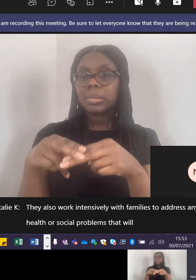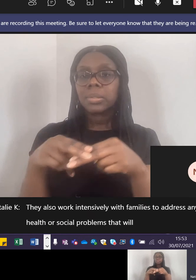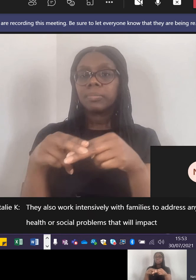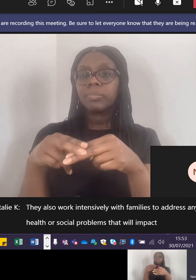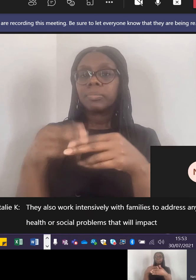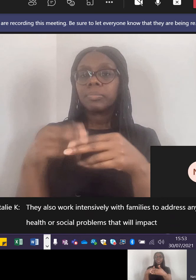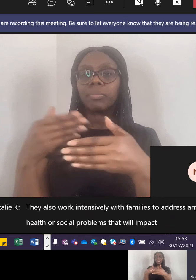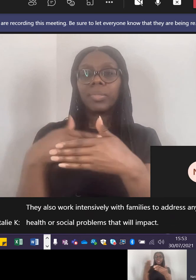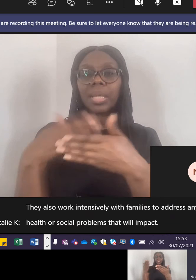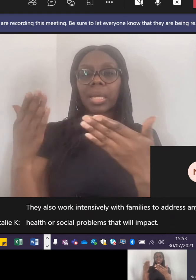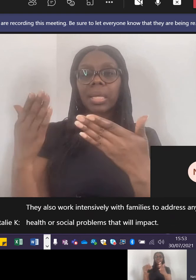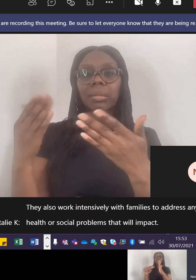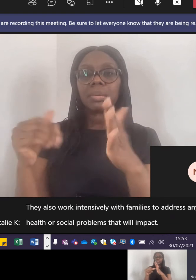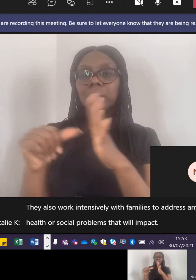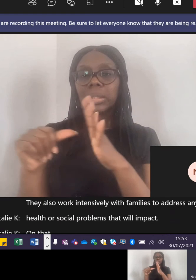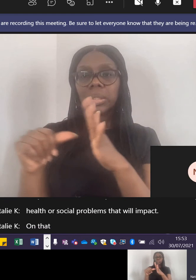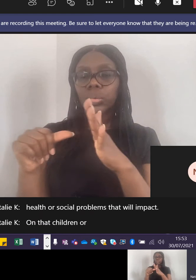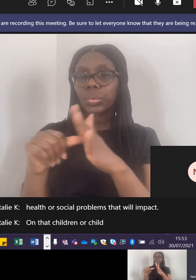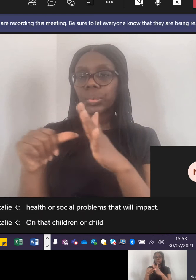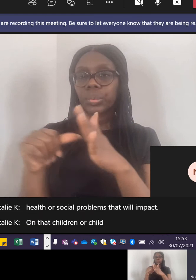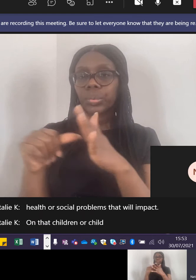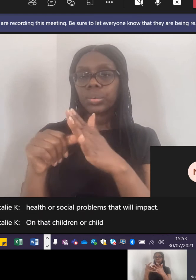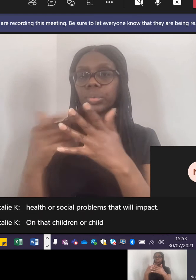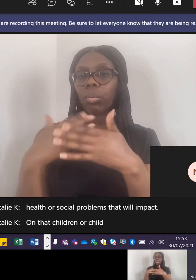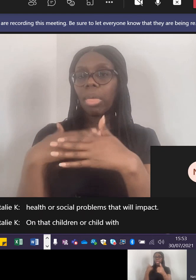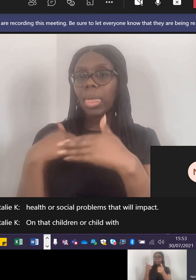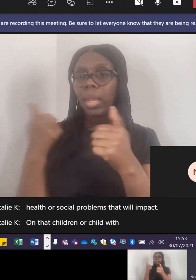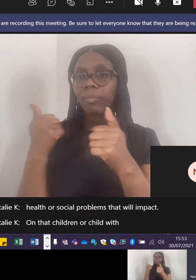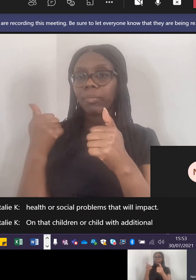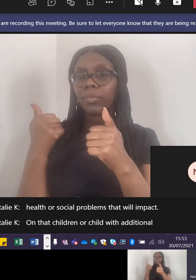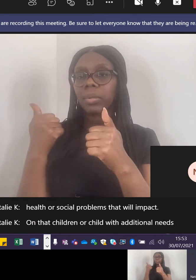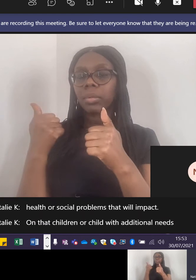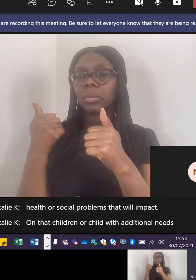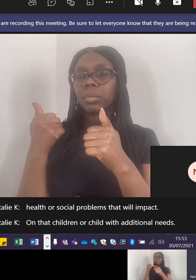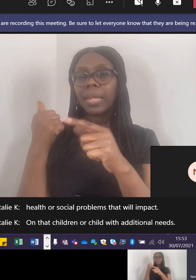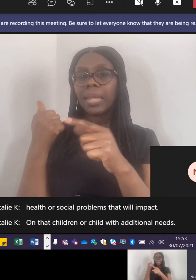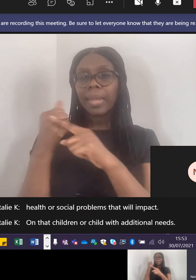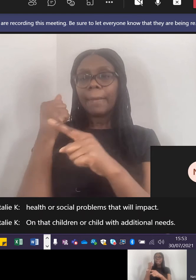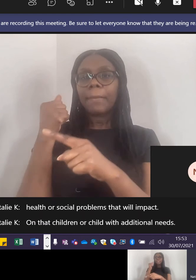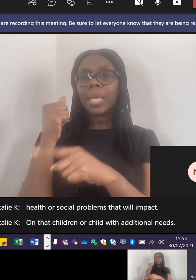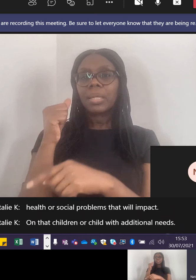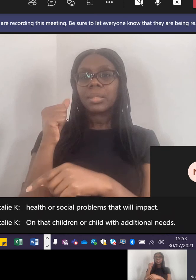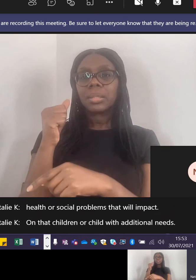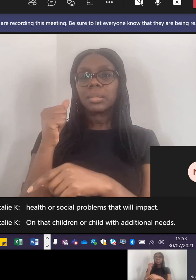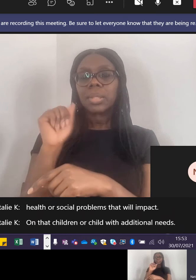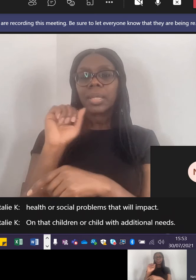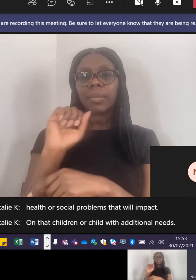impact on their children or child with additional needs.